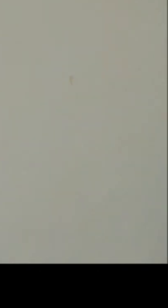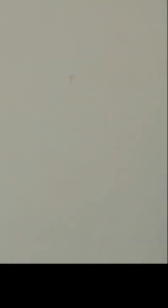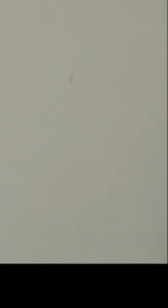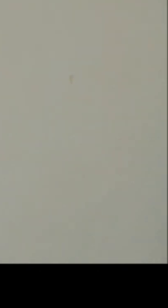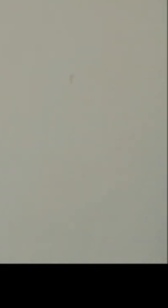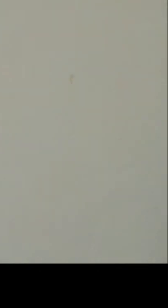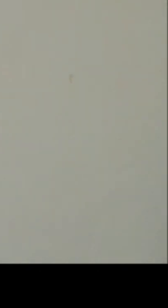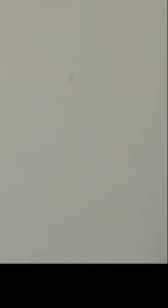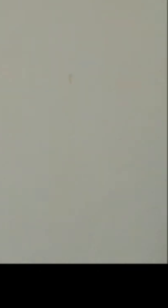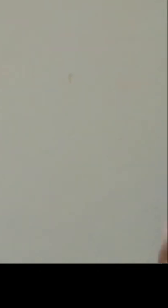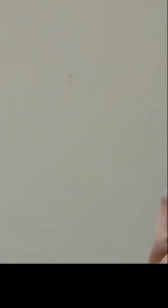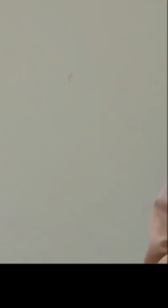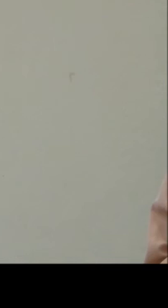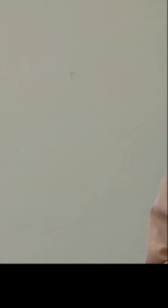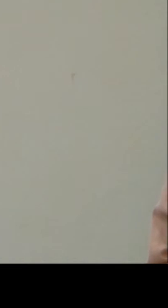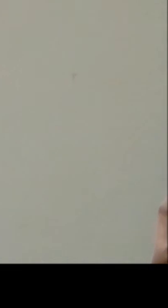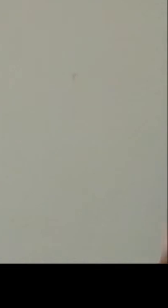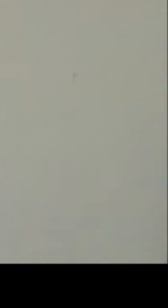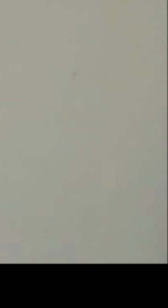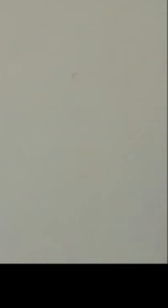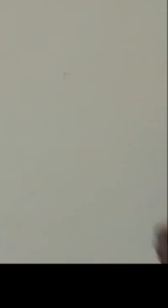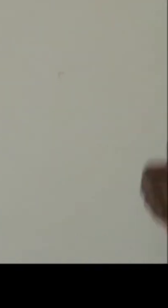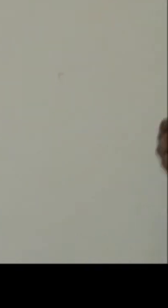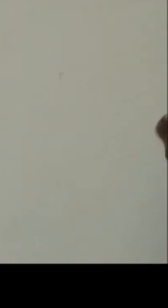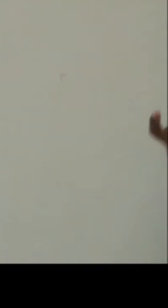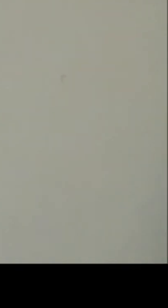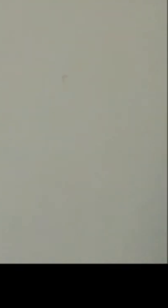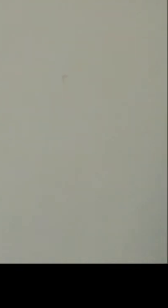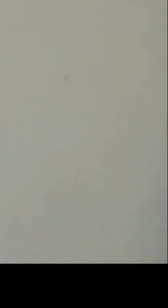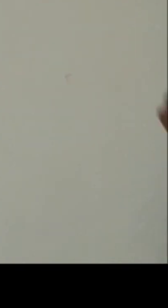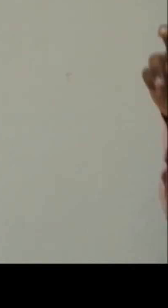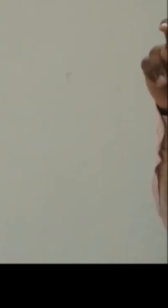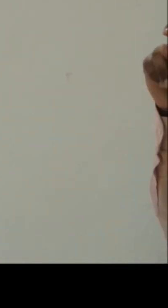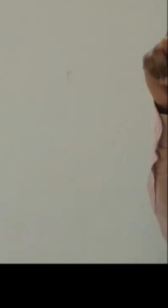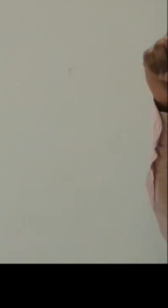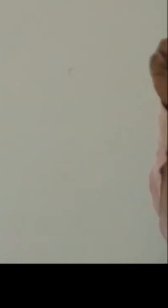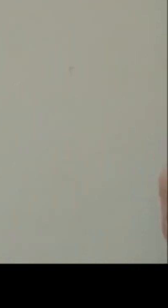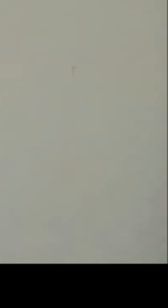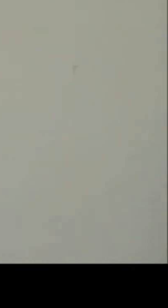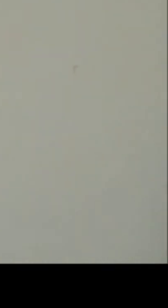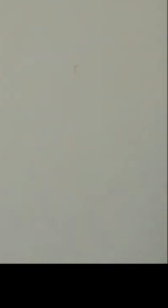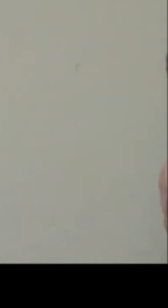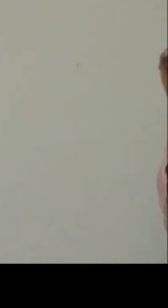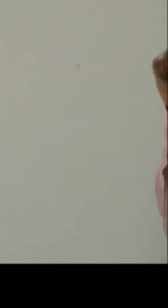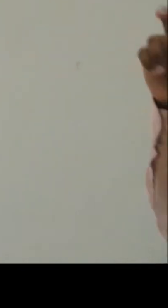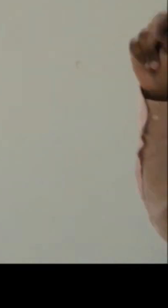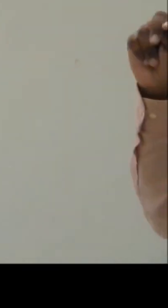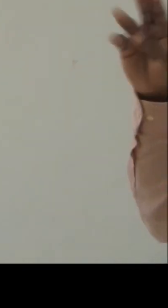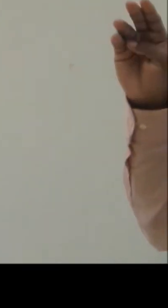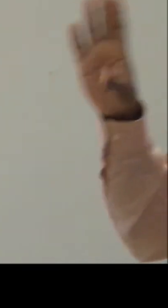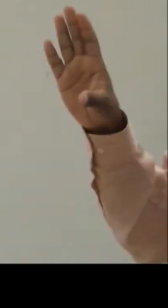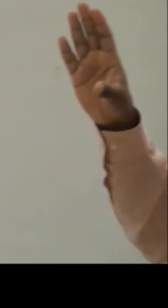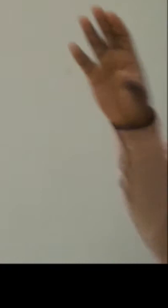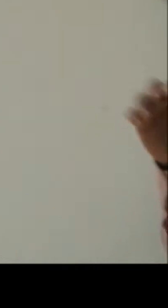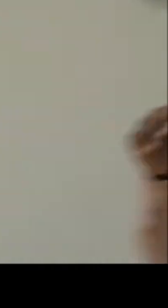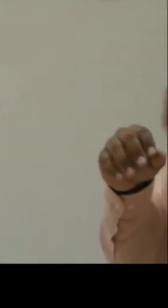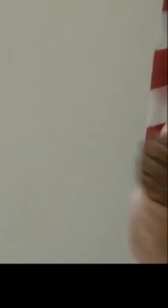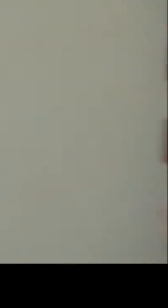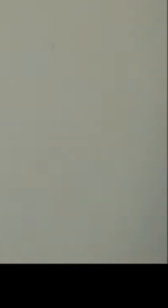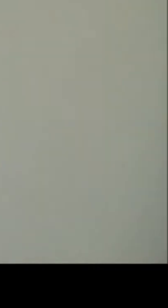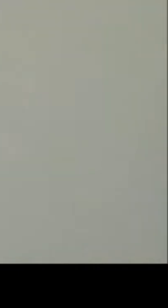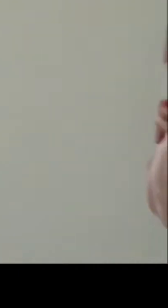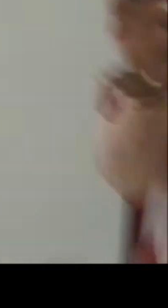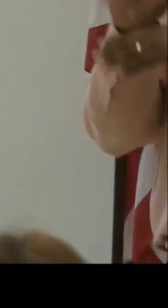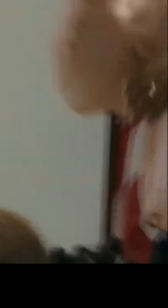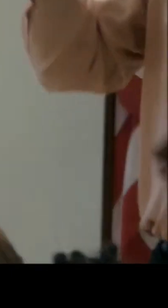Long before I was chosen to appear on television in NBC Universal's 2012 run of The Glee Project, I had more drama